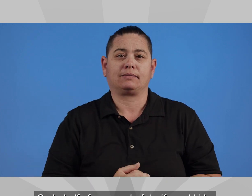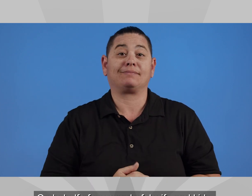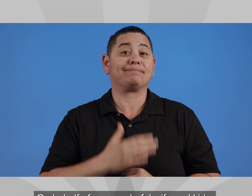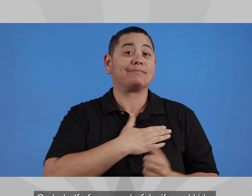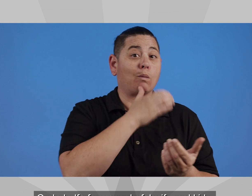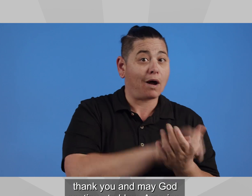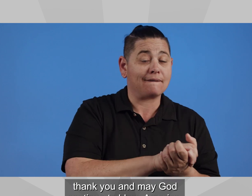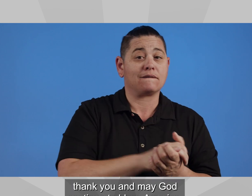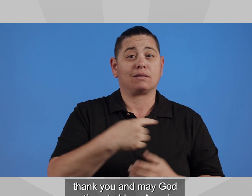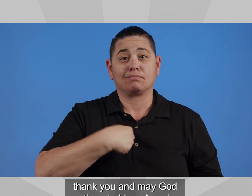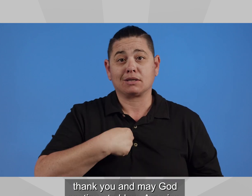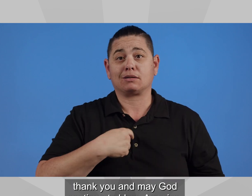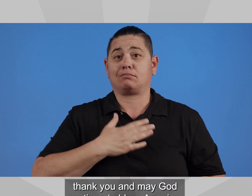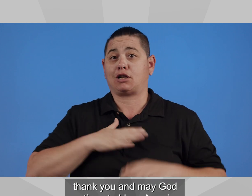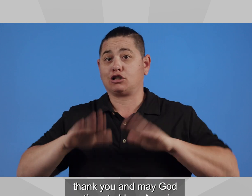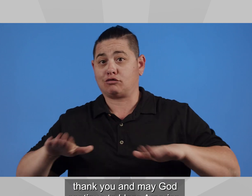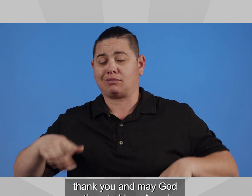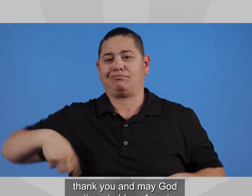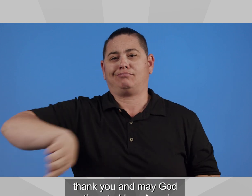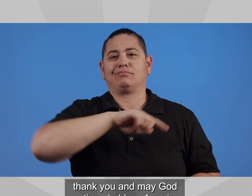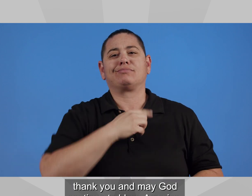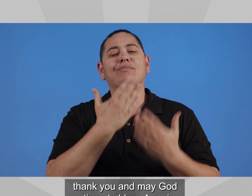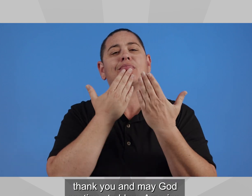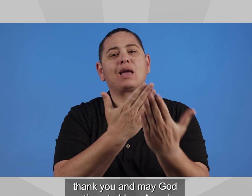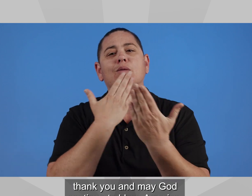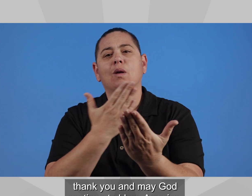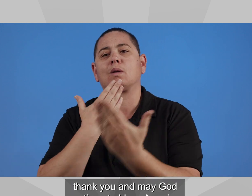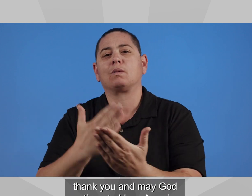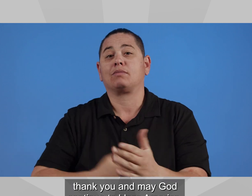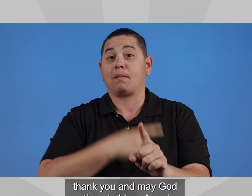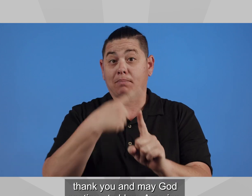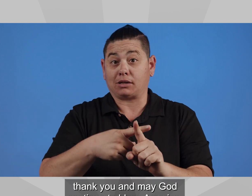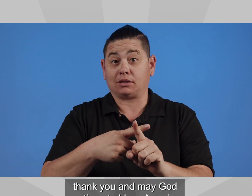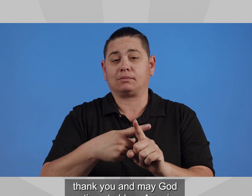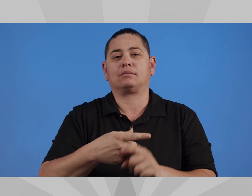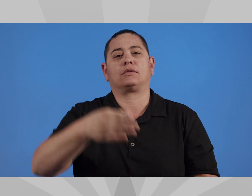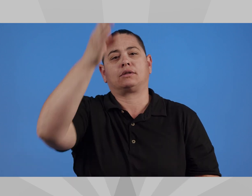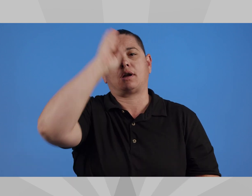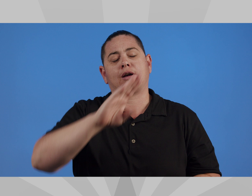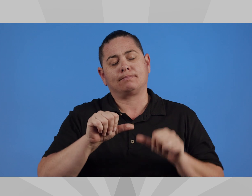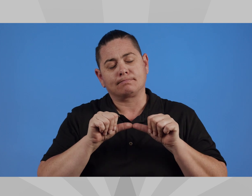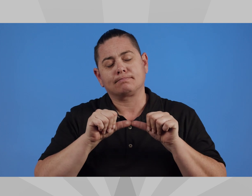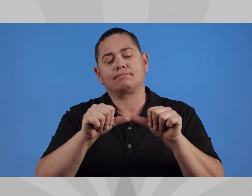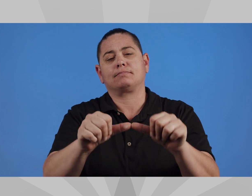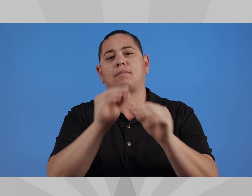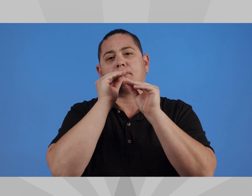and kids, thank you, and may God continue to bless America.